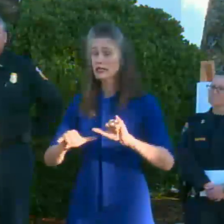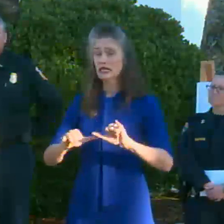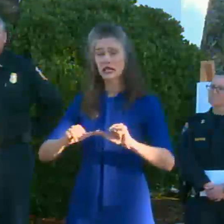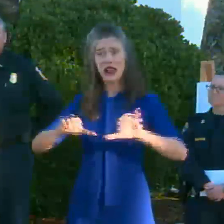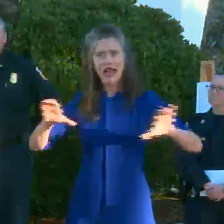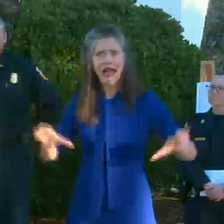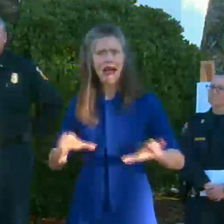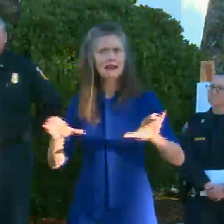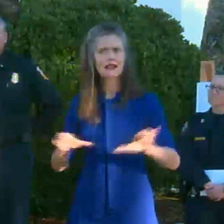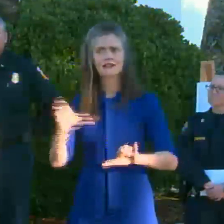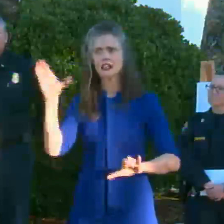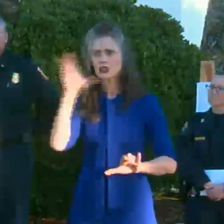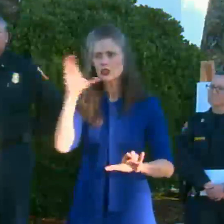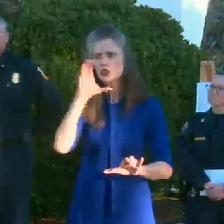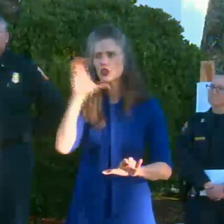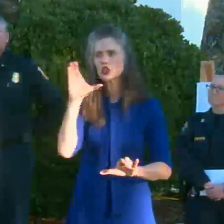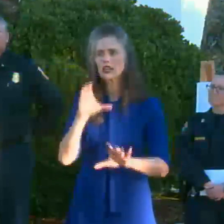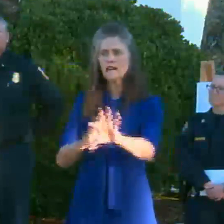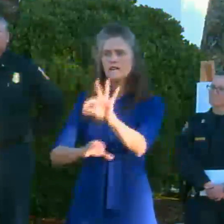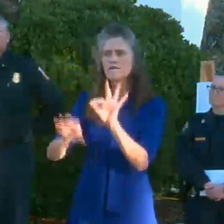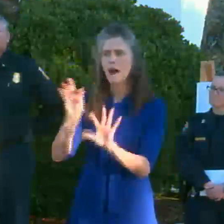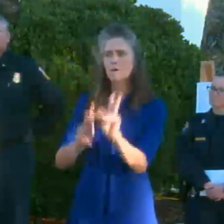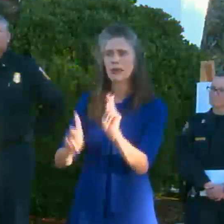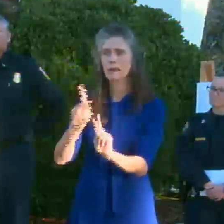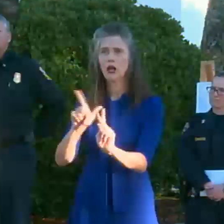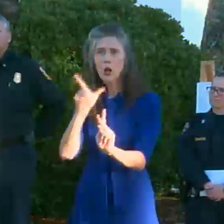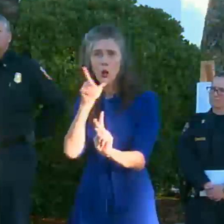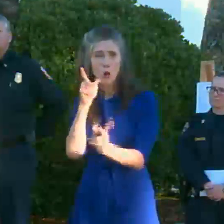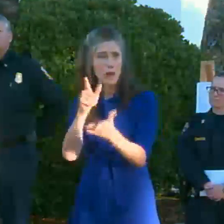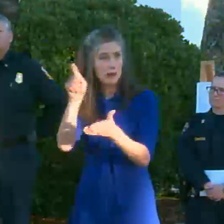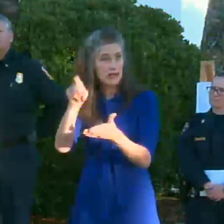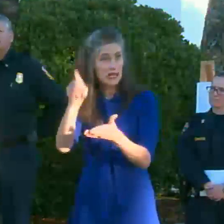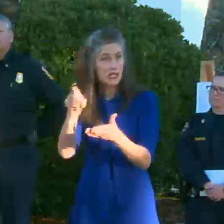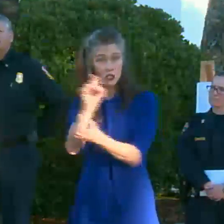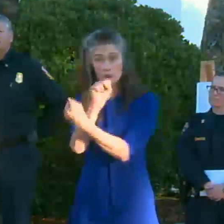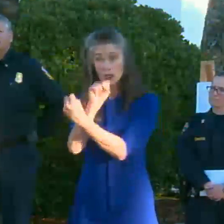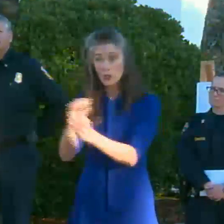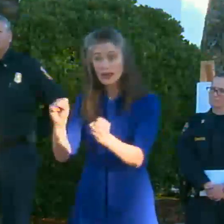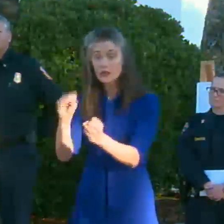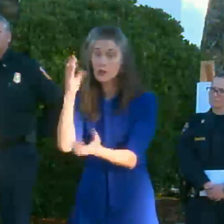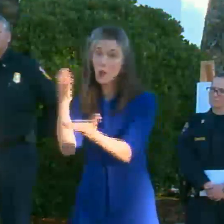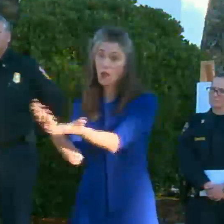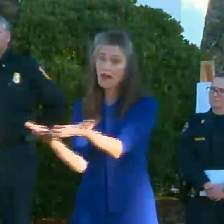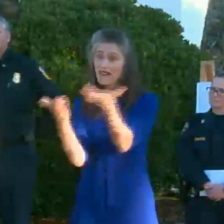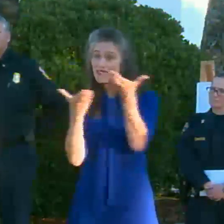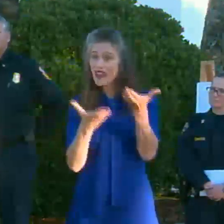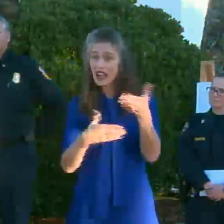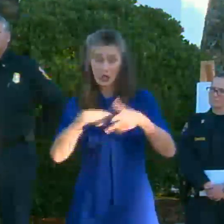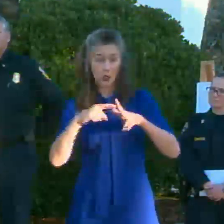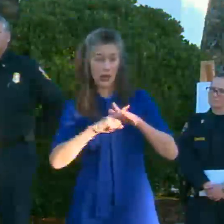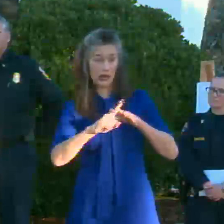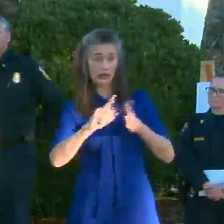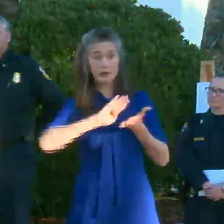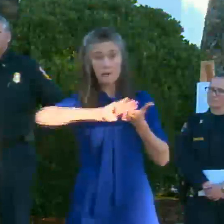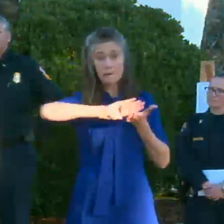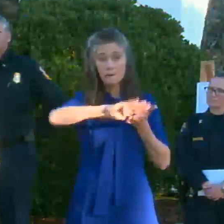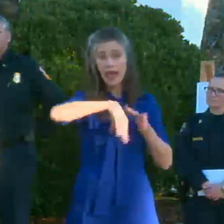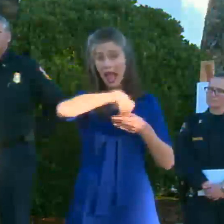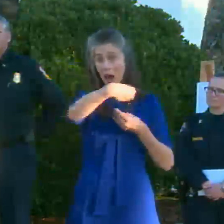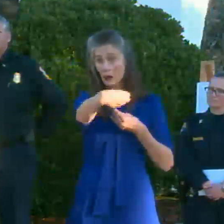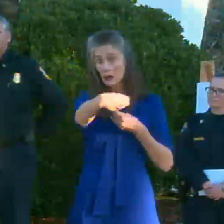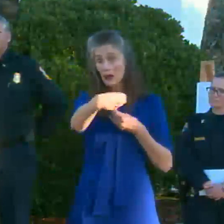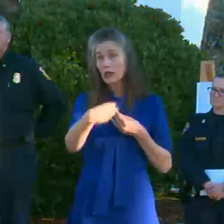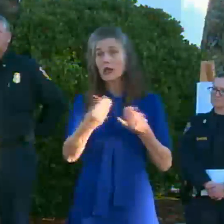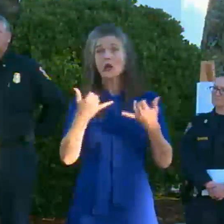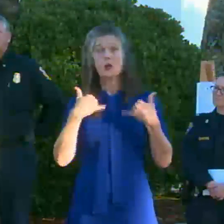anyone who we can find that needs to be either rescued or evacuated. We have teams of law